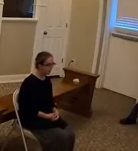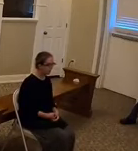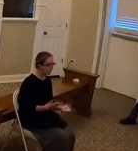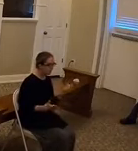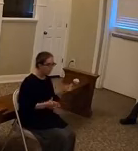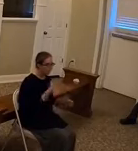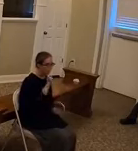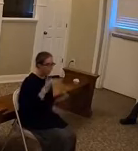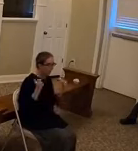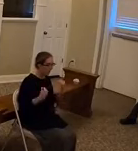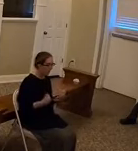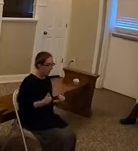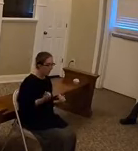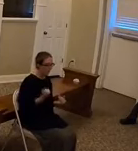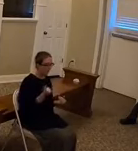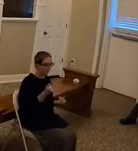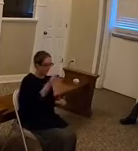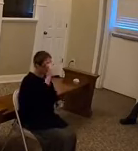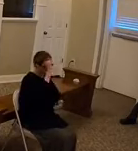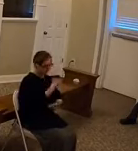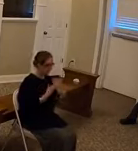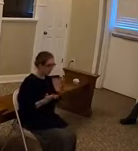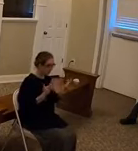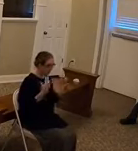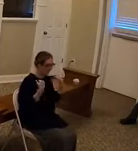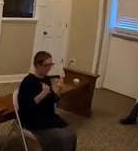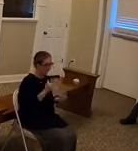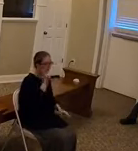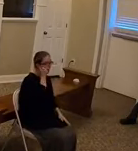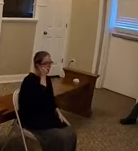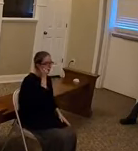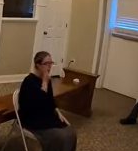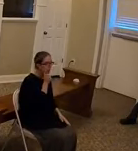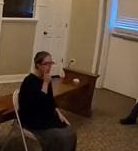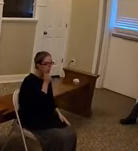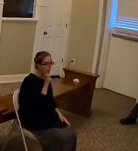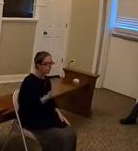He may not have other sons. He may just have girls.